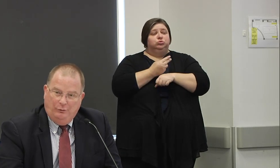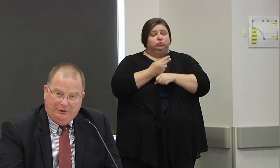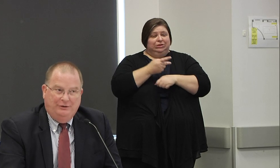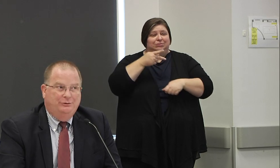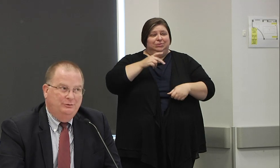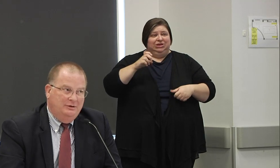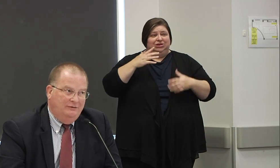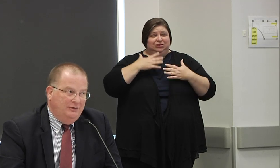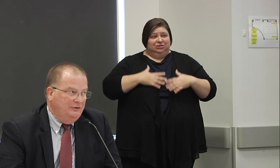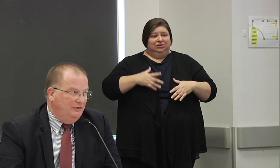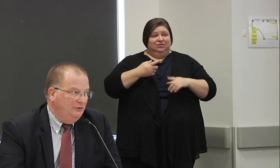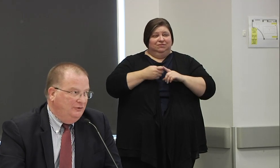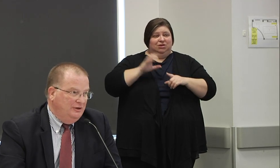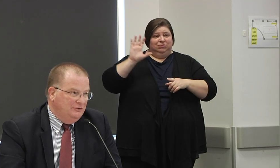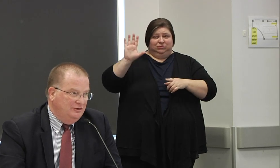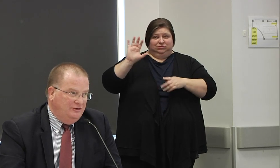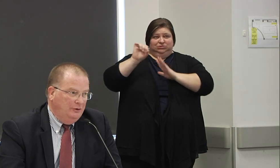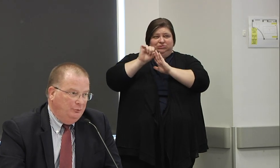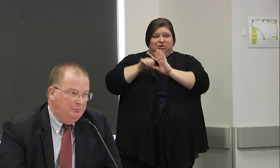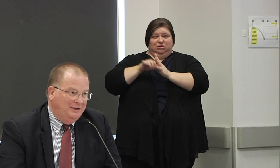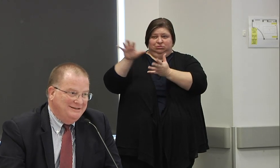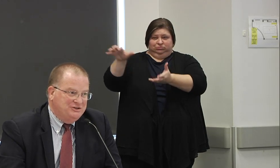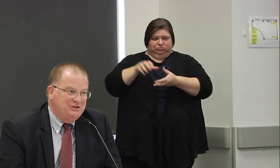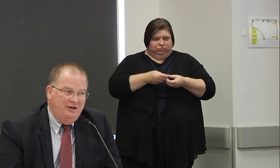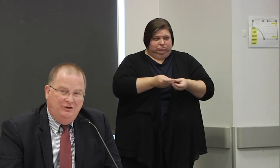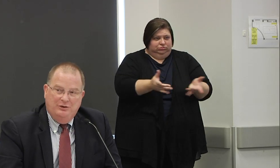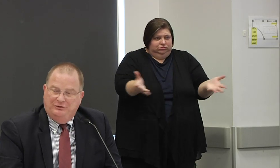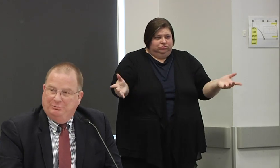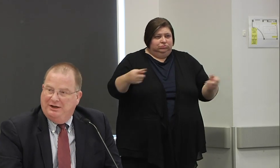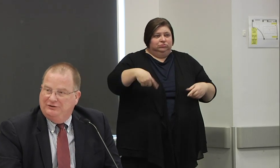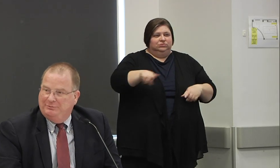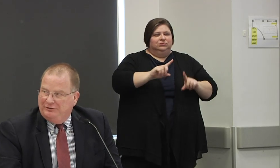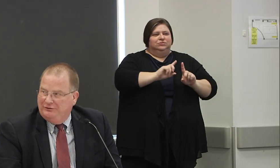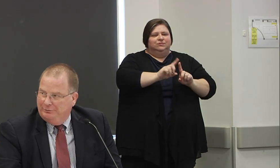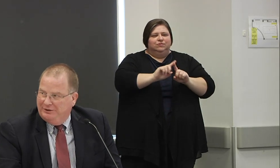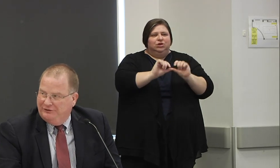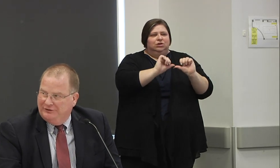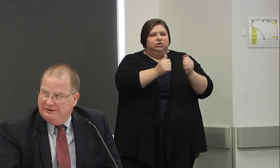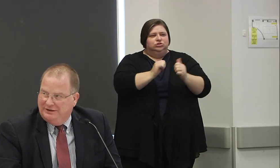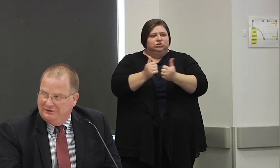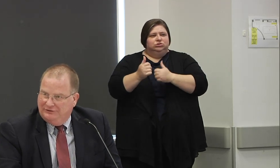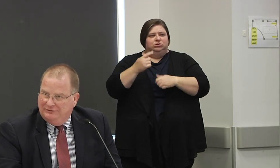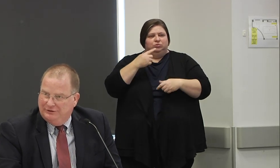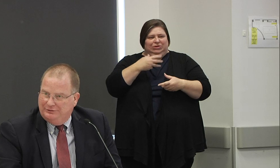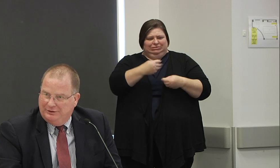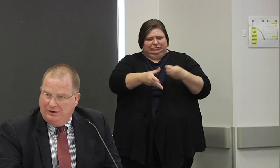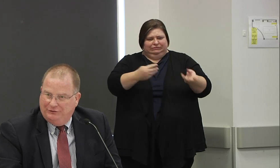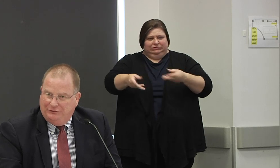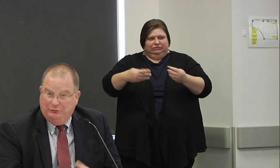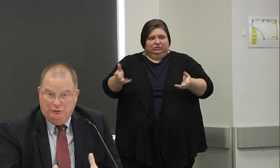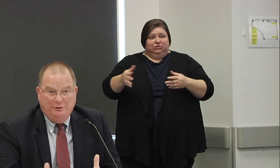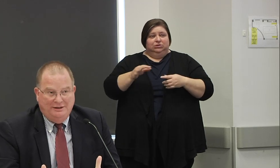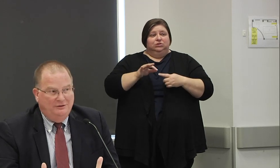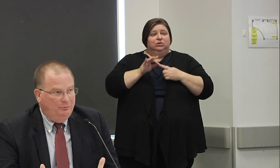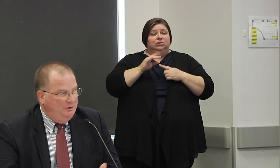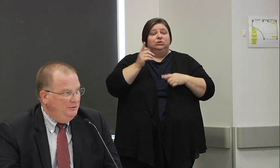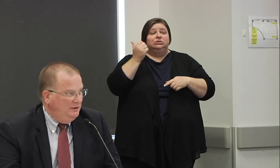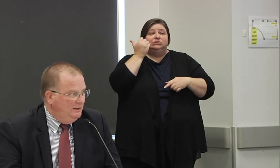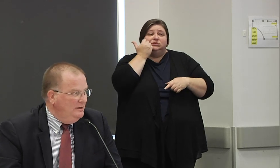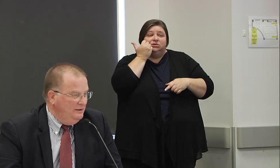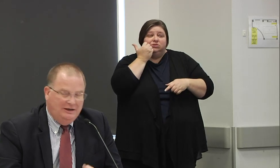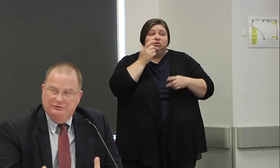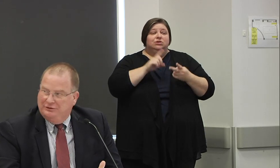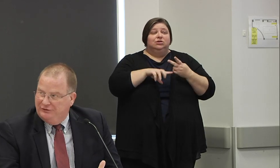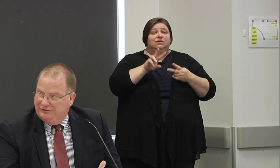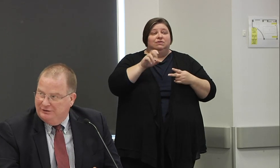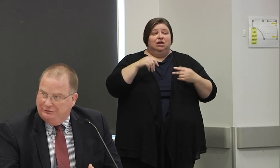working through the various associations to replenish those supplies, especially for places like dentists and veterinary offices who donated their PPE